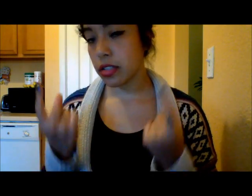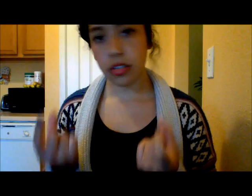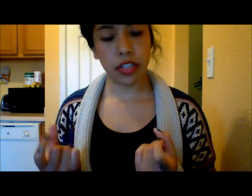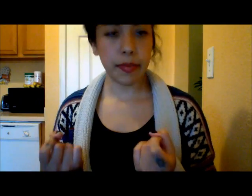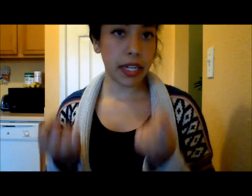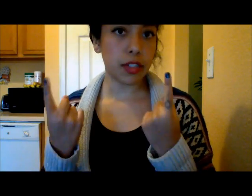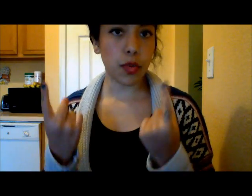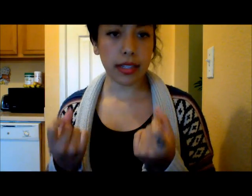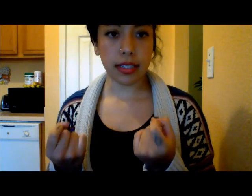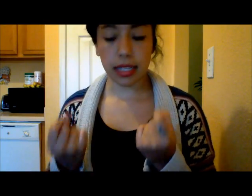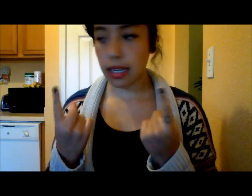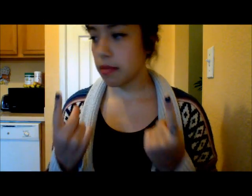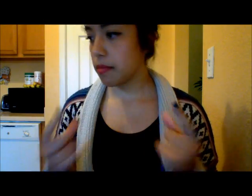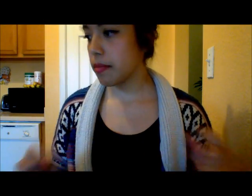To spend recklessly.